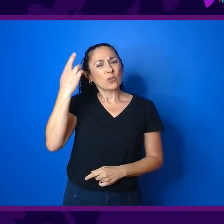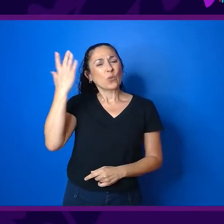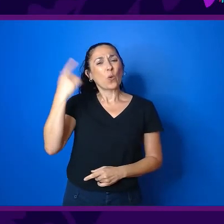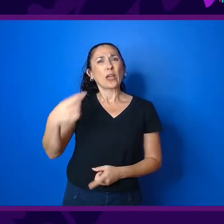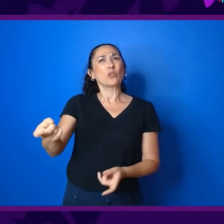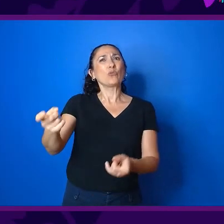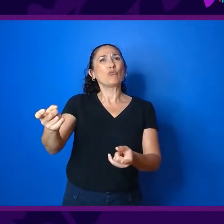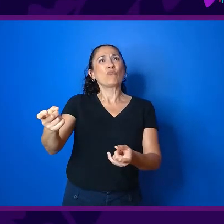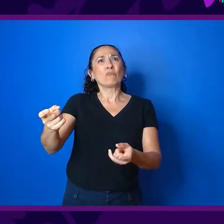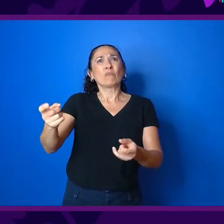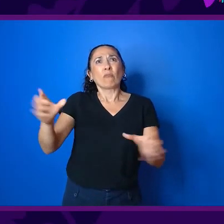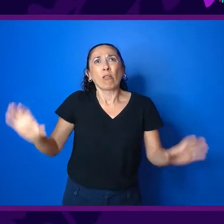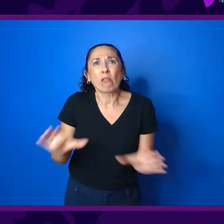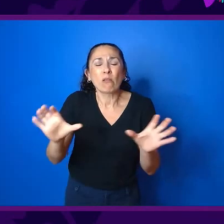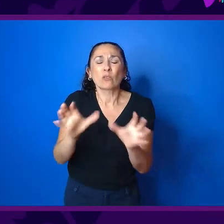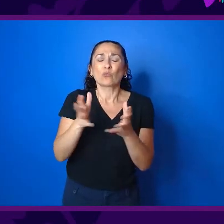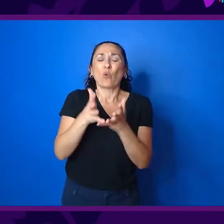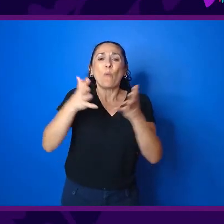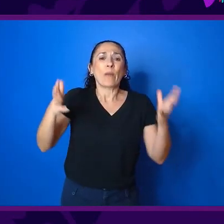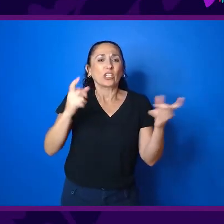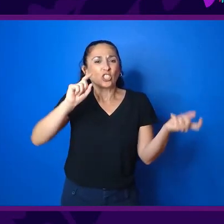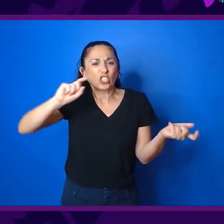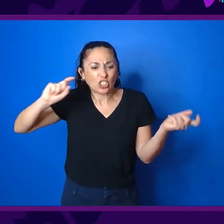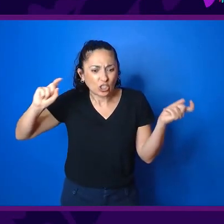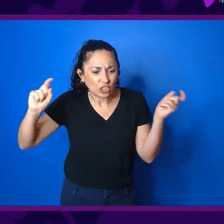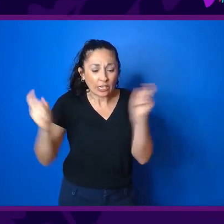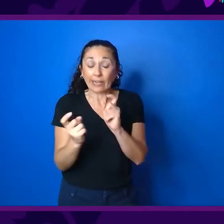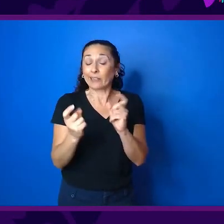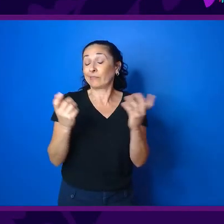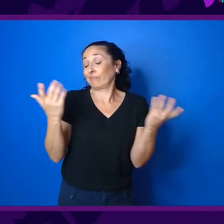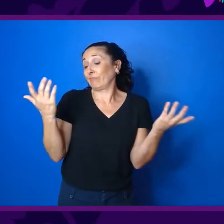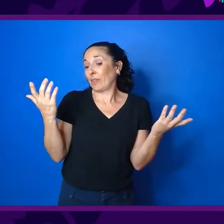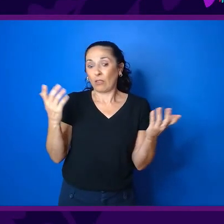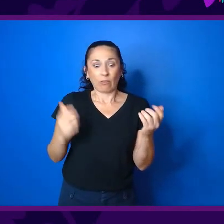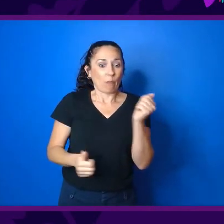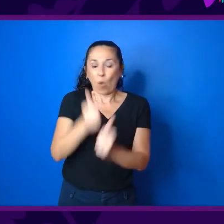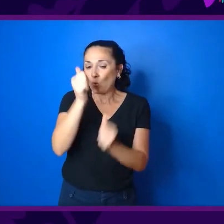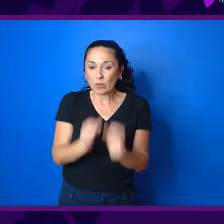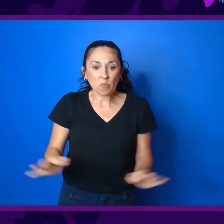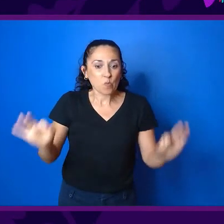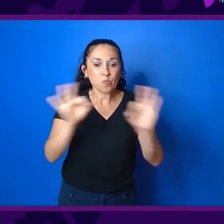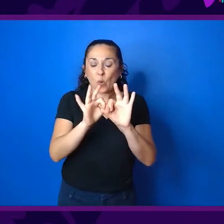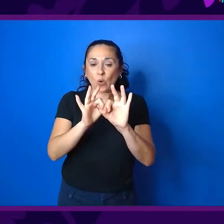that the most important thing you've given us is the lesson of struggling,